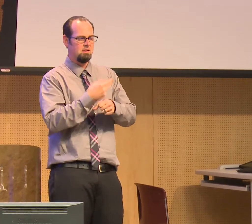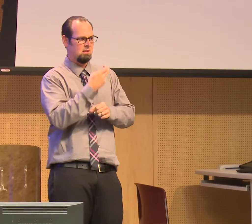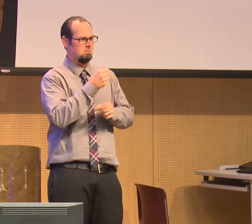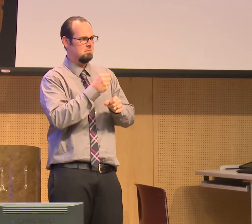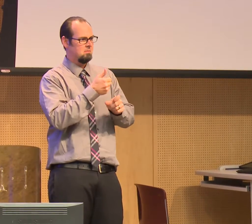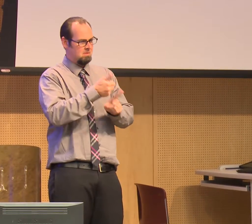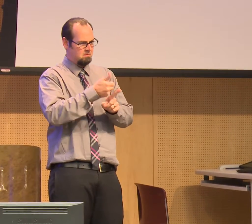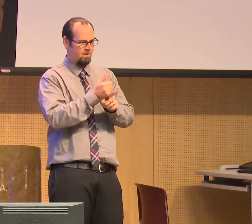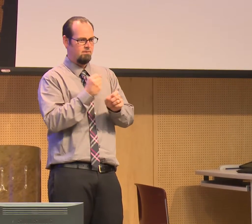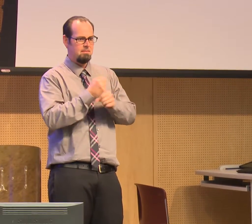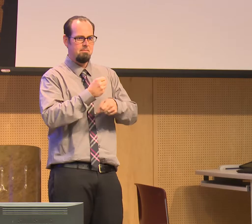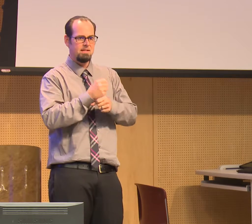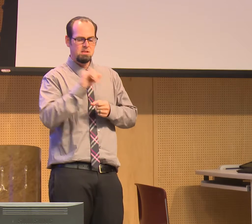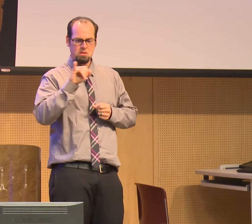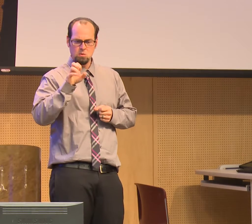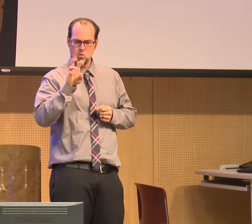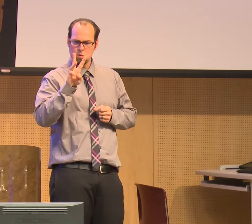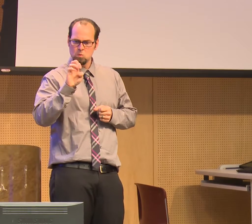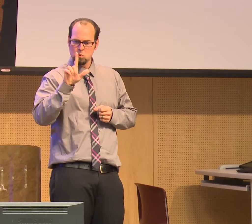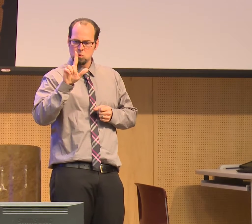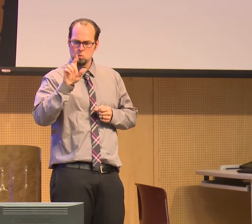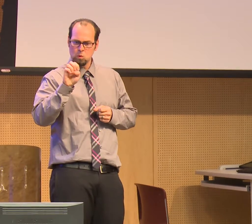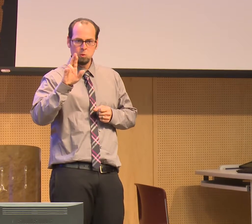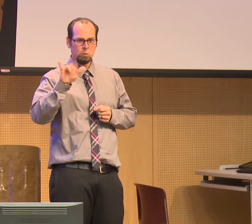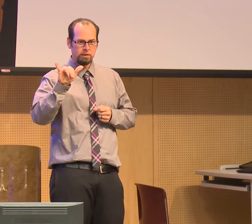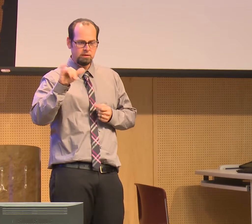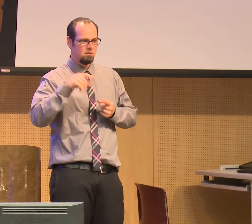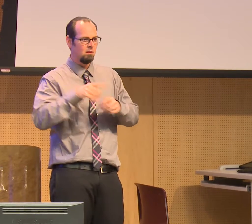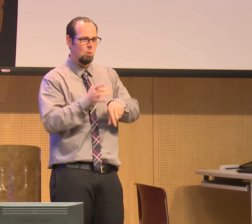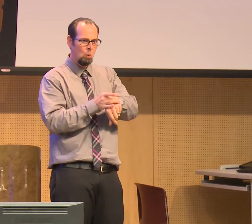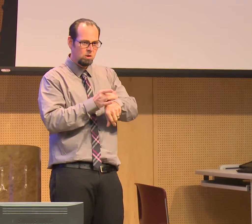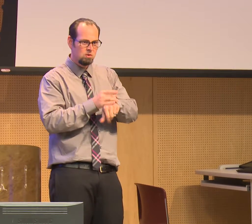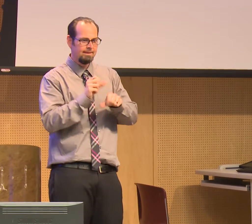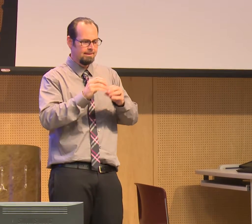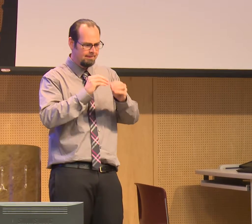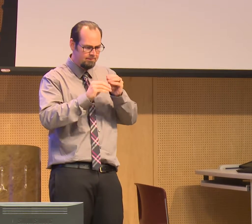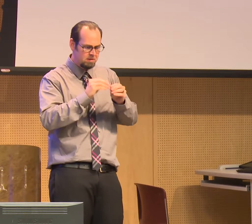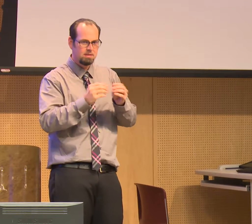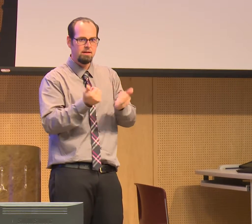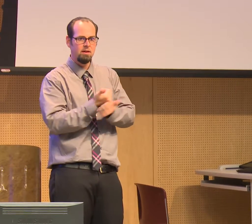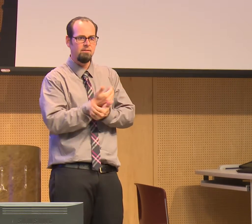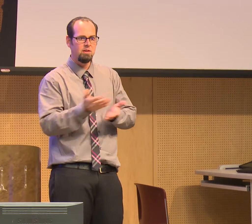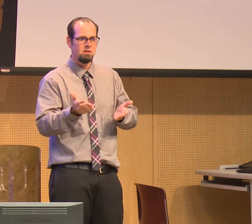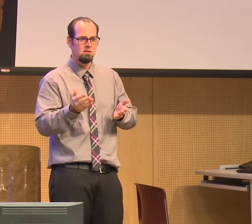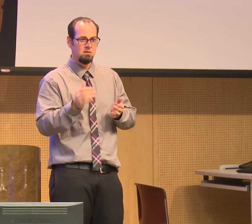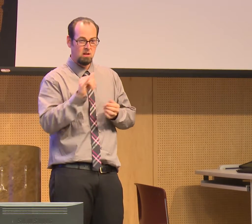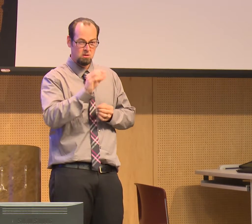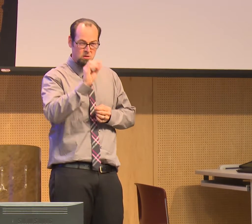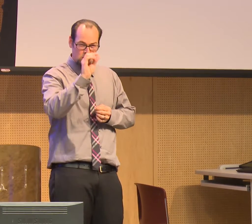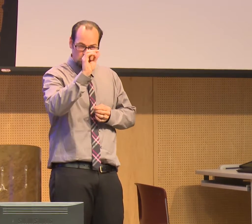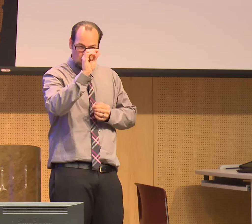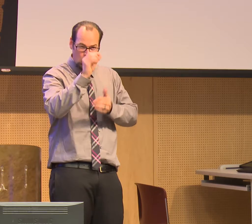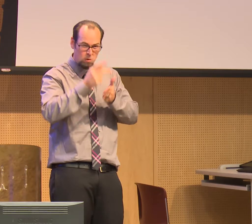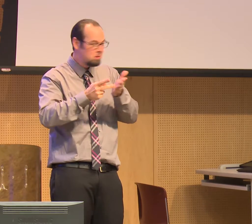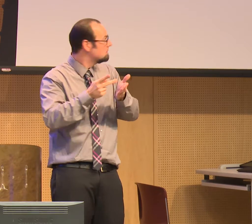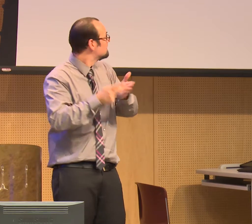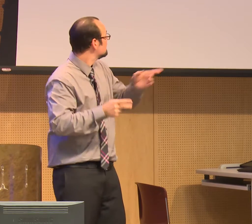And also, he was very good with his hands. He made jewelry, watches. He fixed everything,